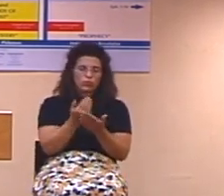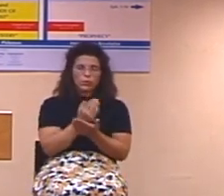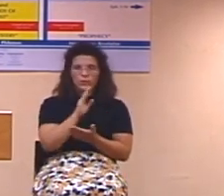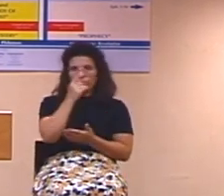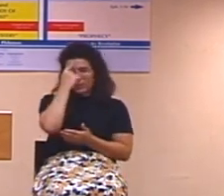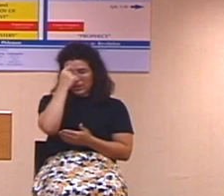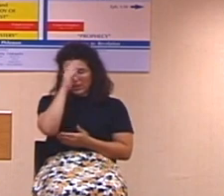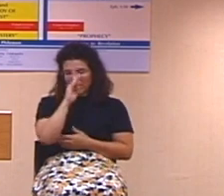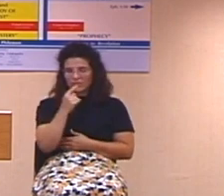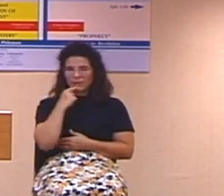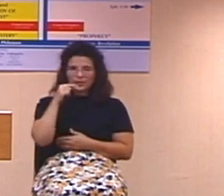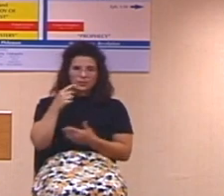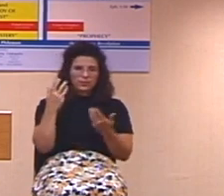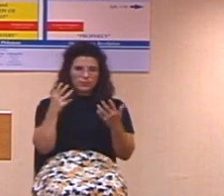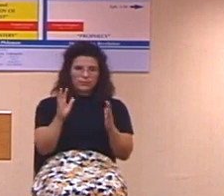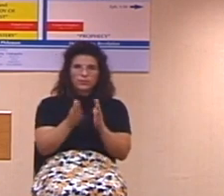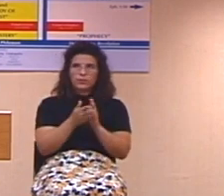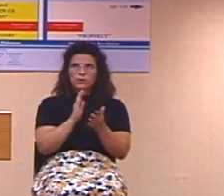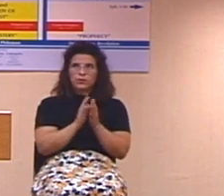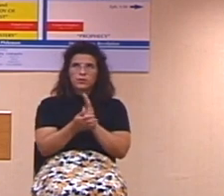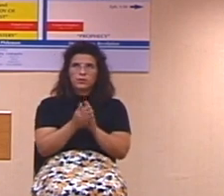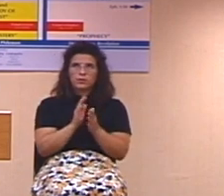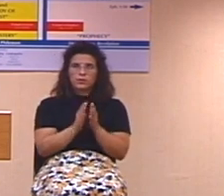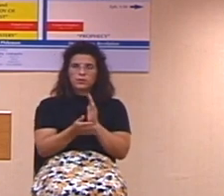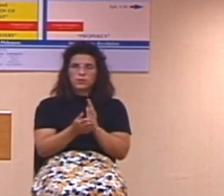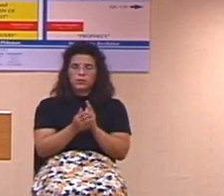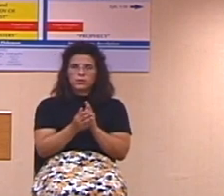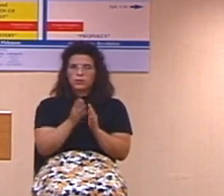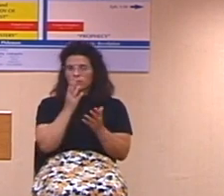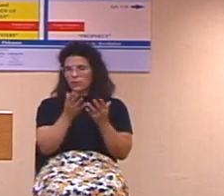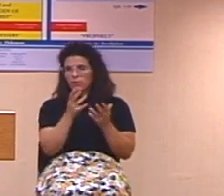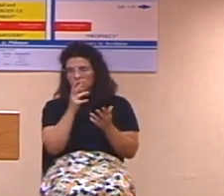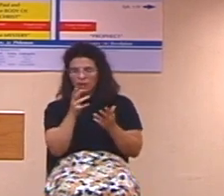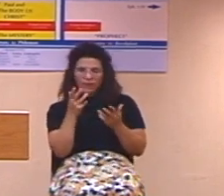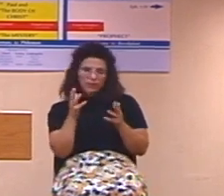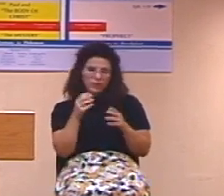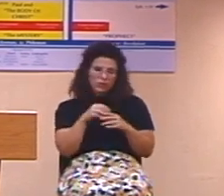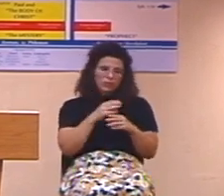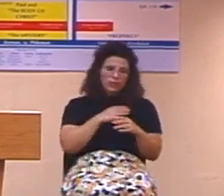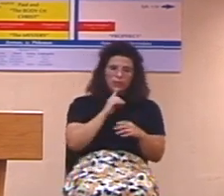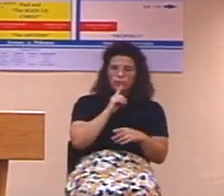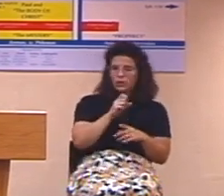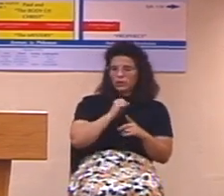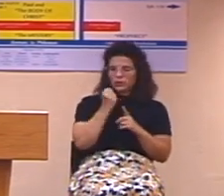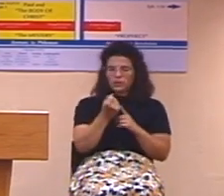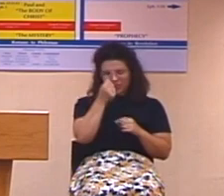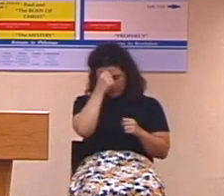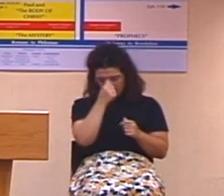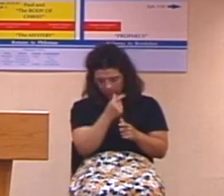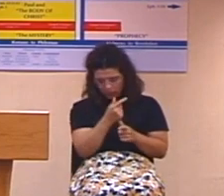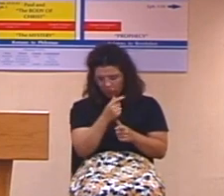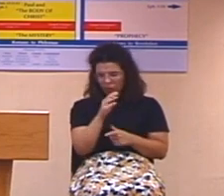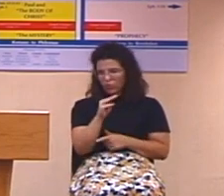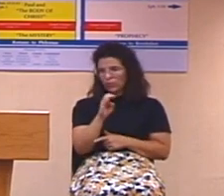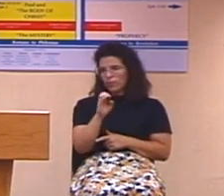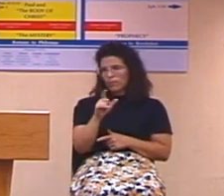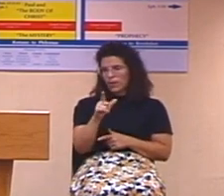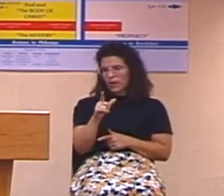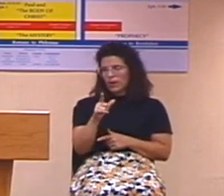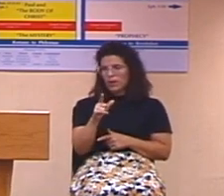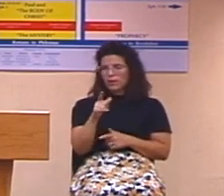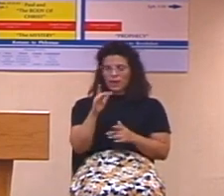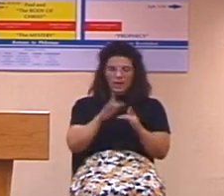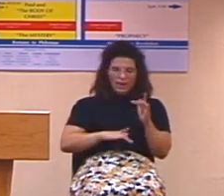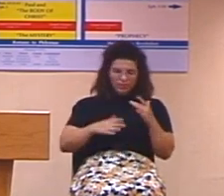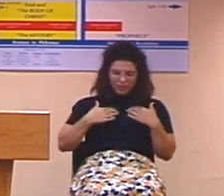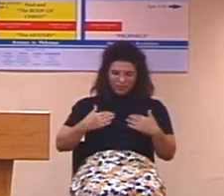God says, this is a done deal, man. It may not be done in my reality. I think about Brother Mel, we were talking about, he's what, absent